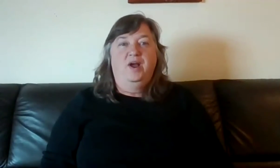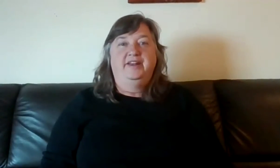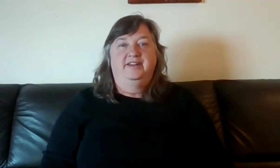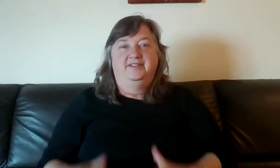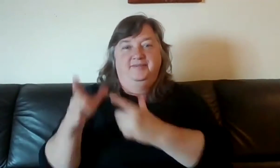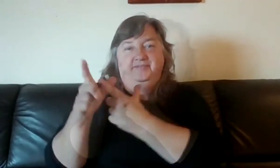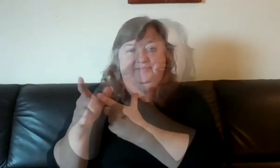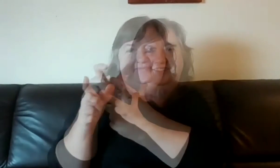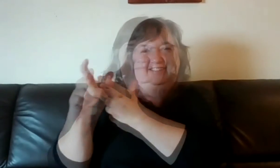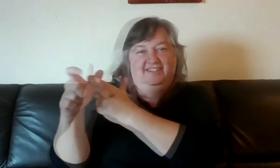Run.